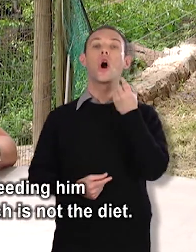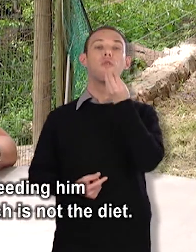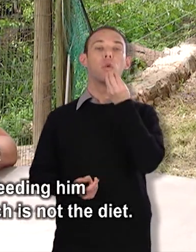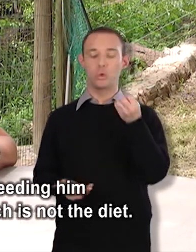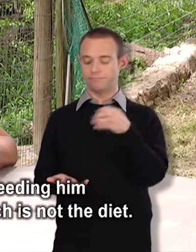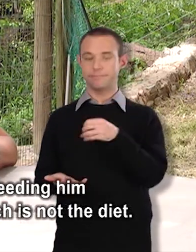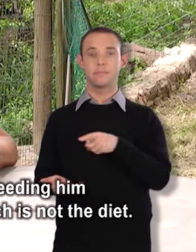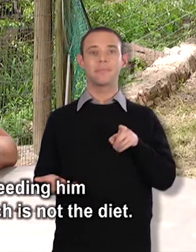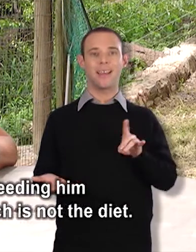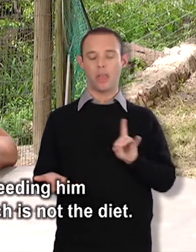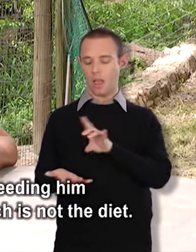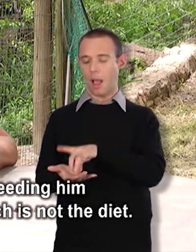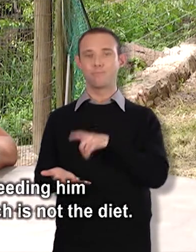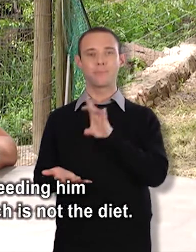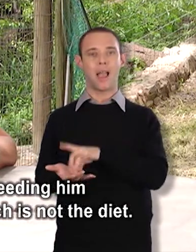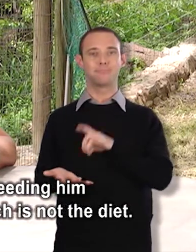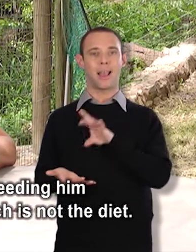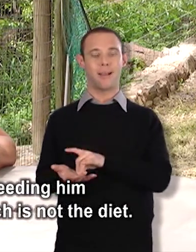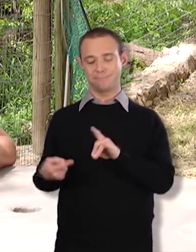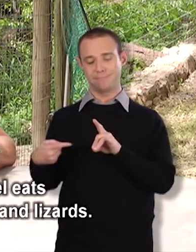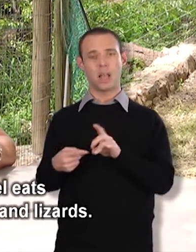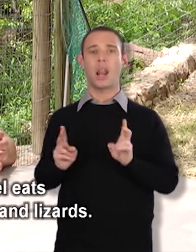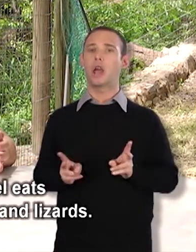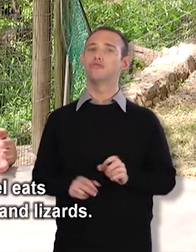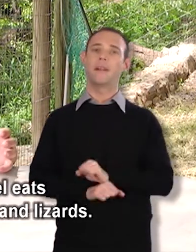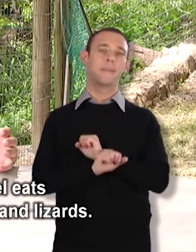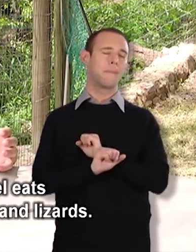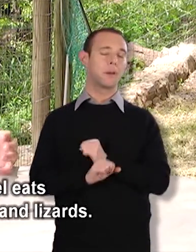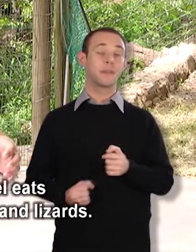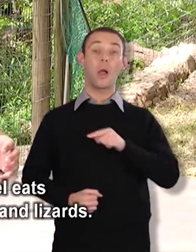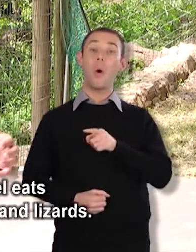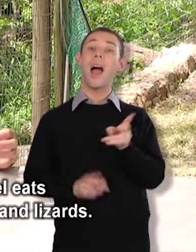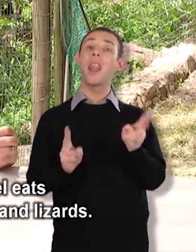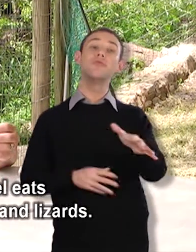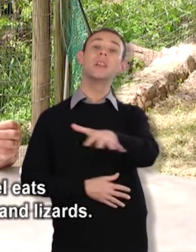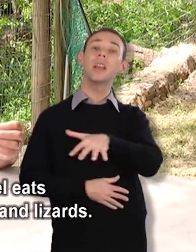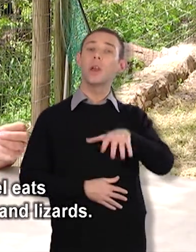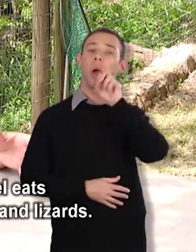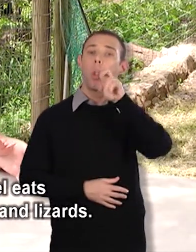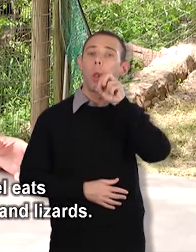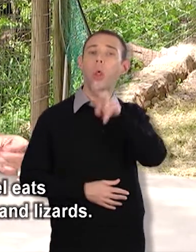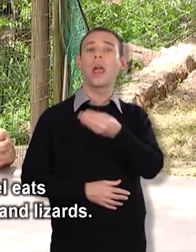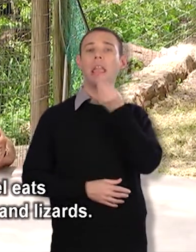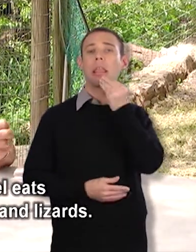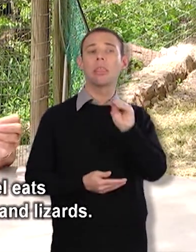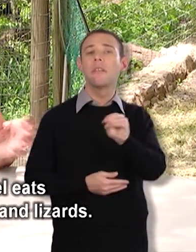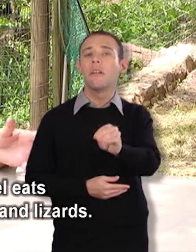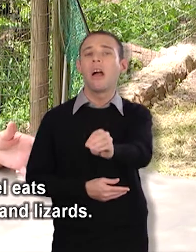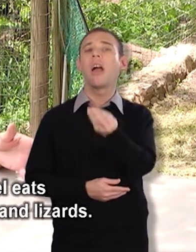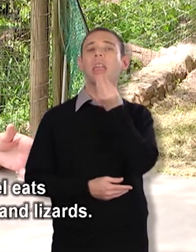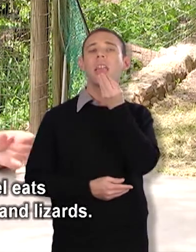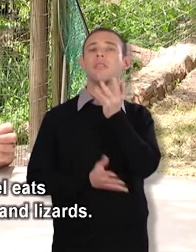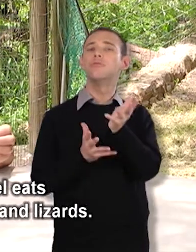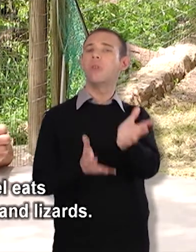dog food, which is really not the diet. If you think of a serval eats marsh rats and